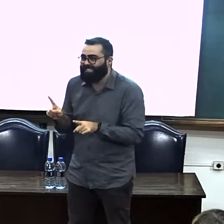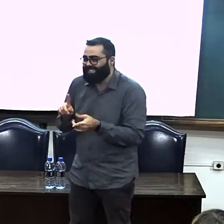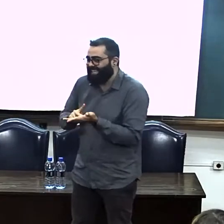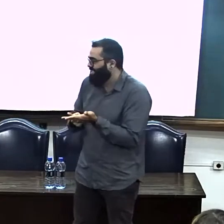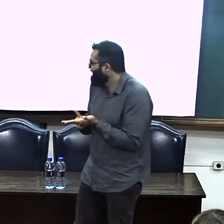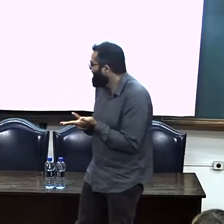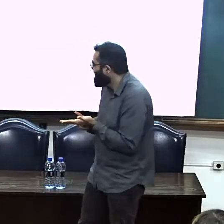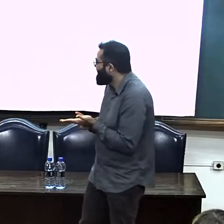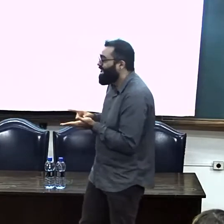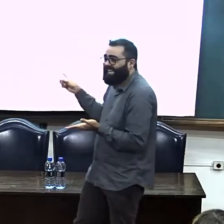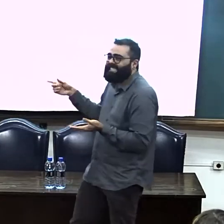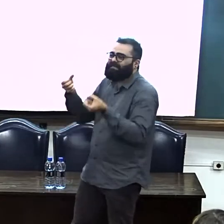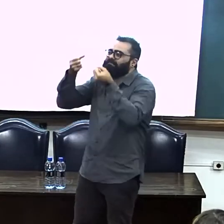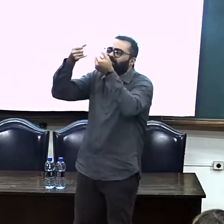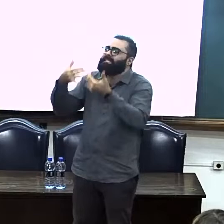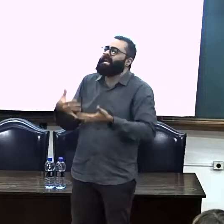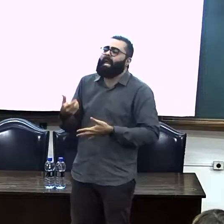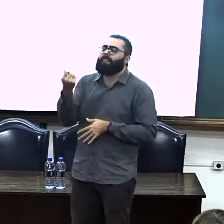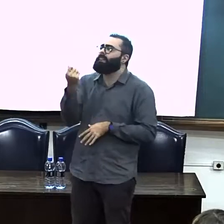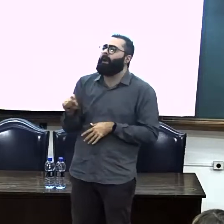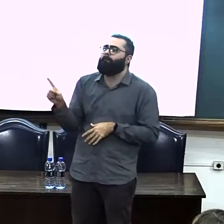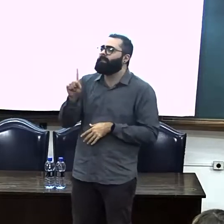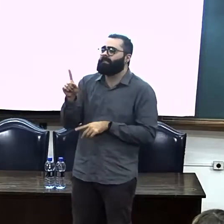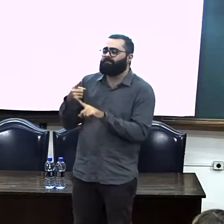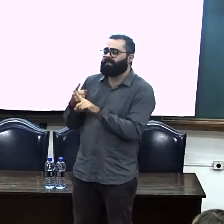top part, which is the first 2.